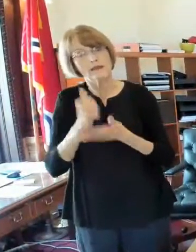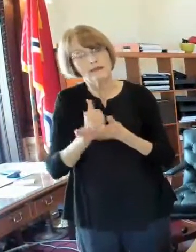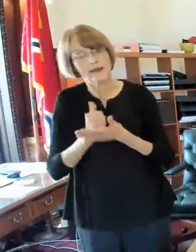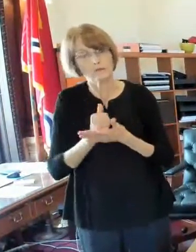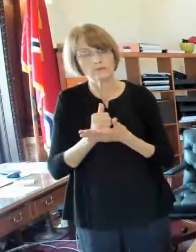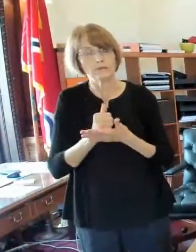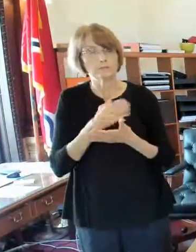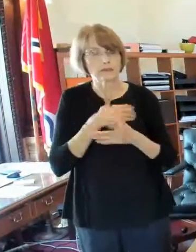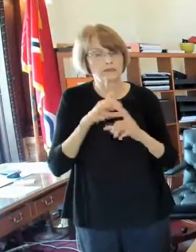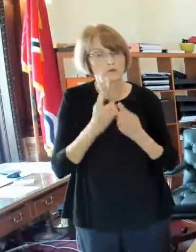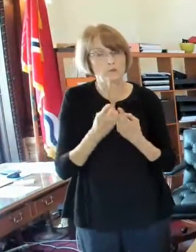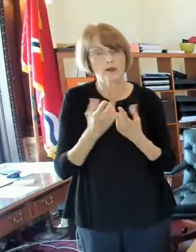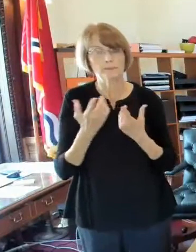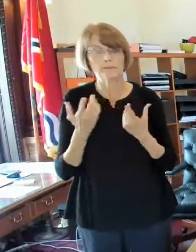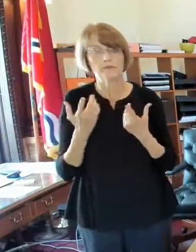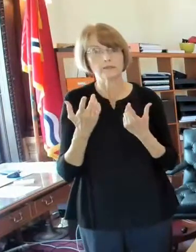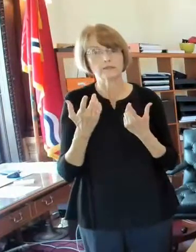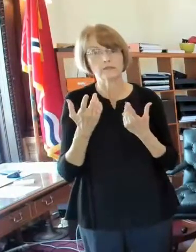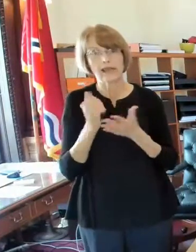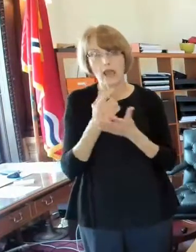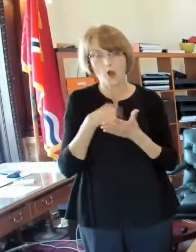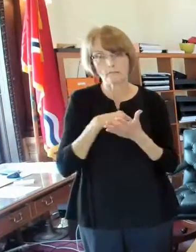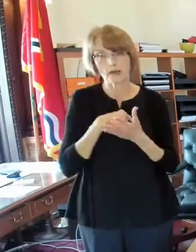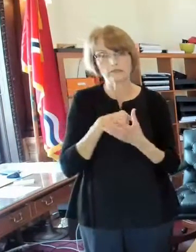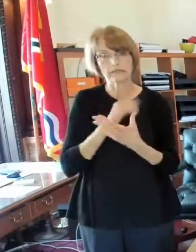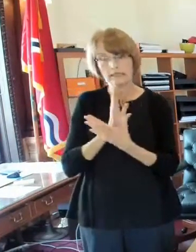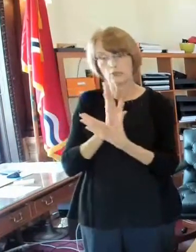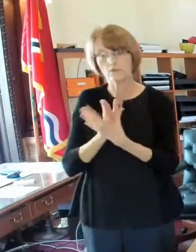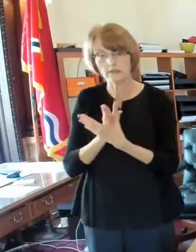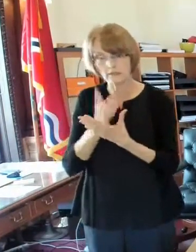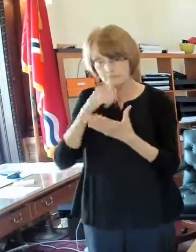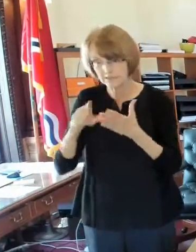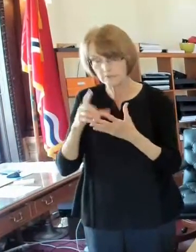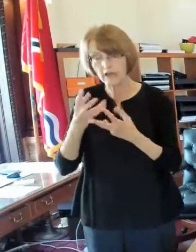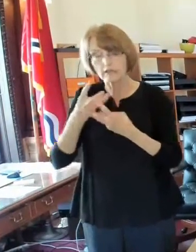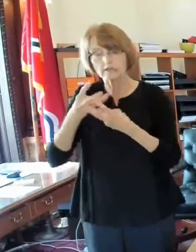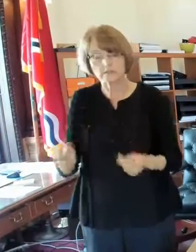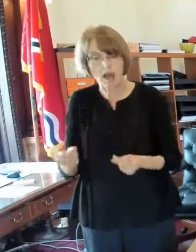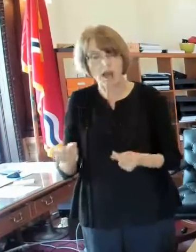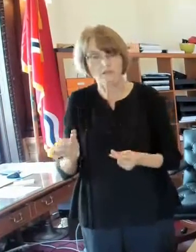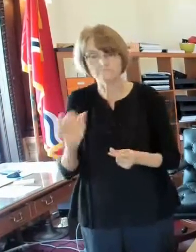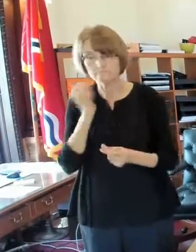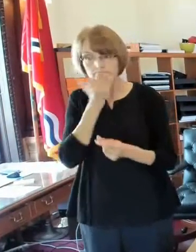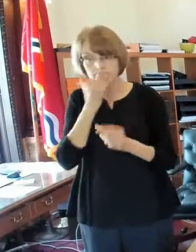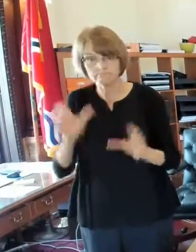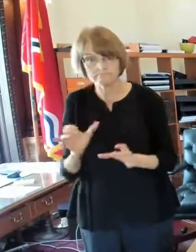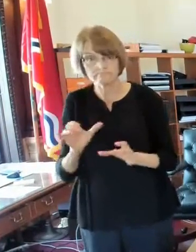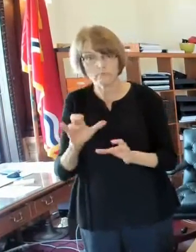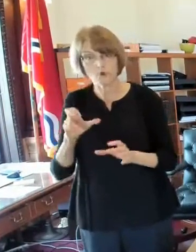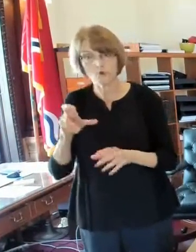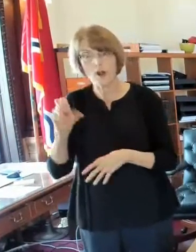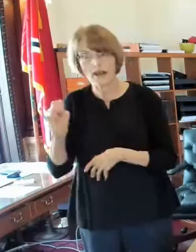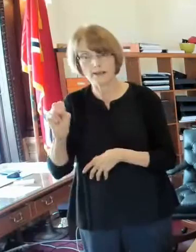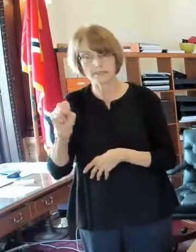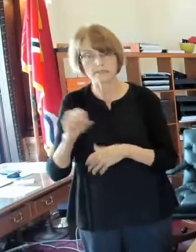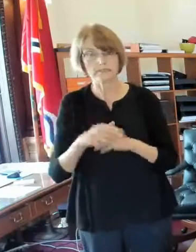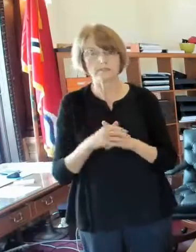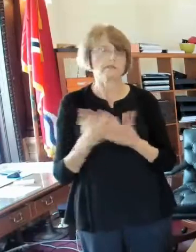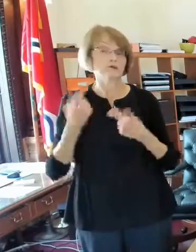us intervene and solve the crimes that are happening. As of today, we